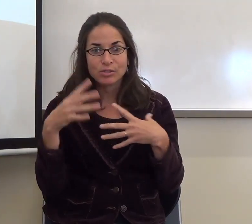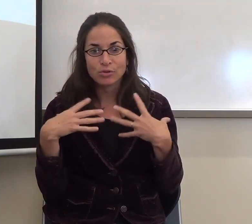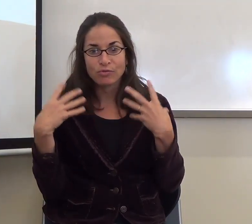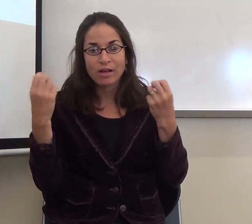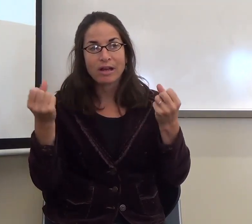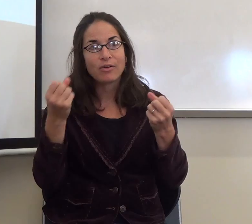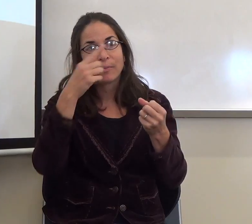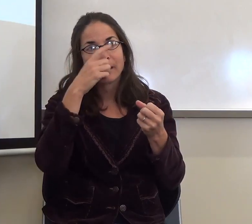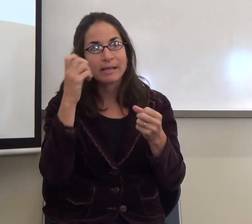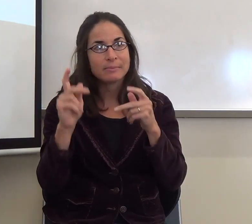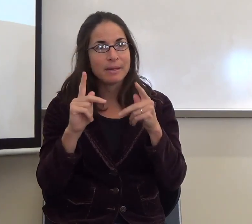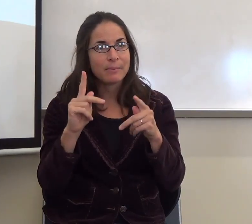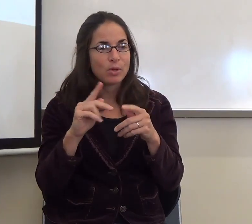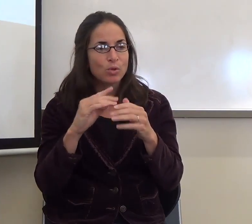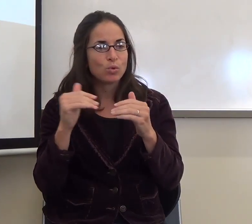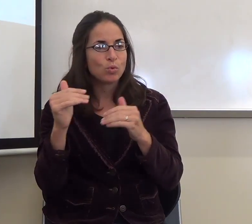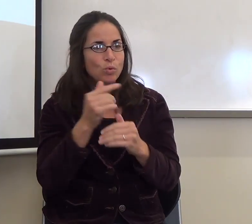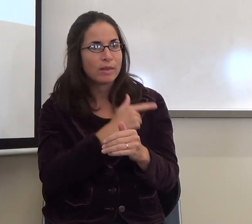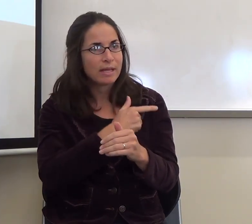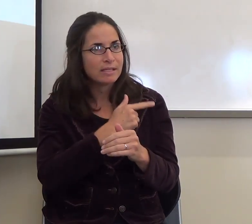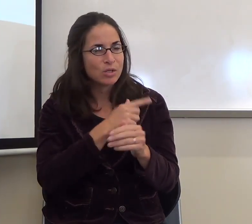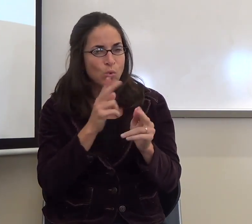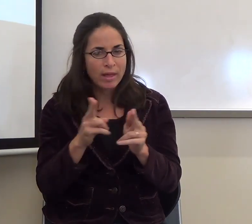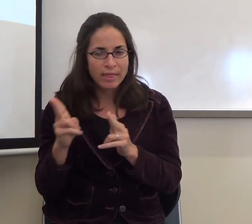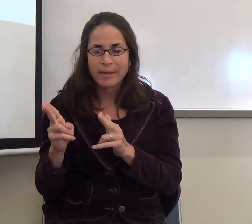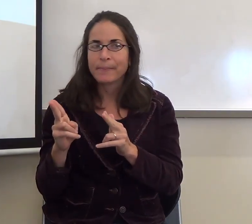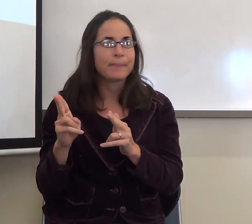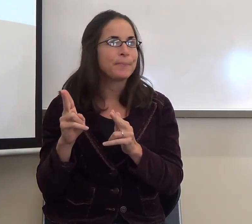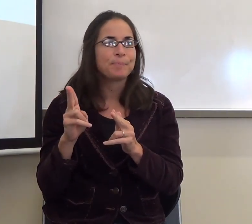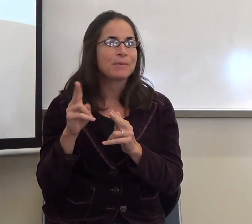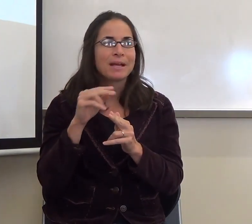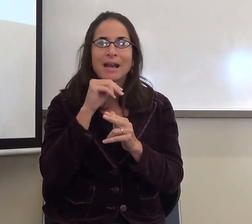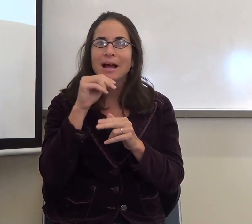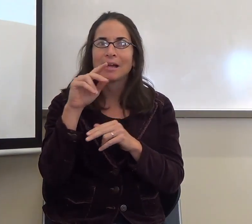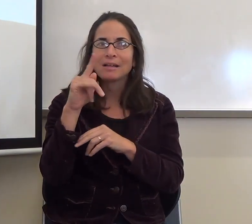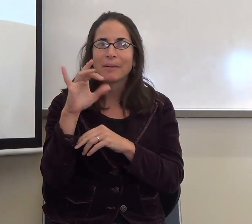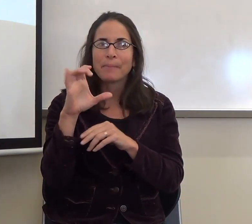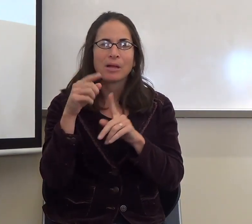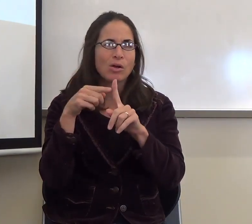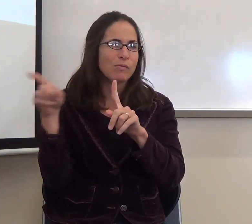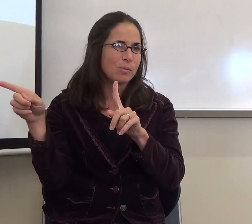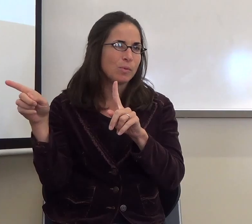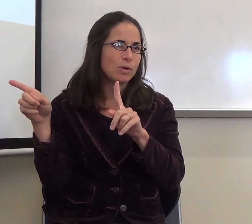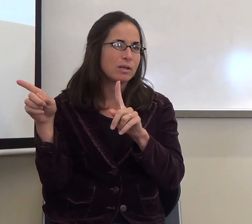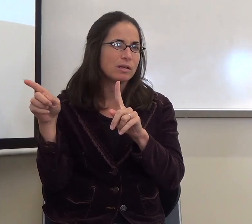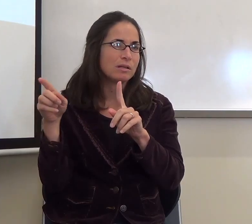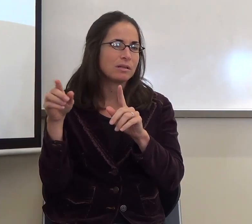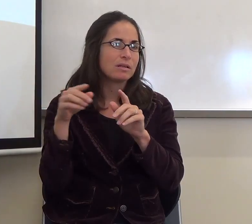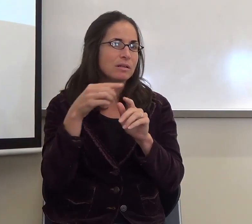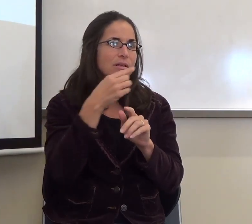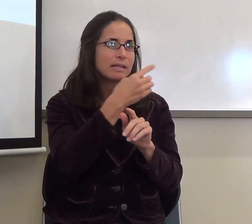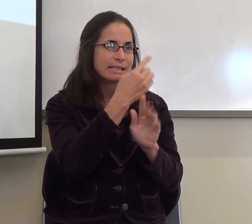lazy to hunt them. That's not the topic, that's the main idea. And at this point in this list, it's important that you keep those